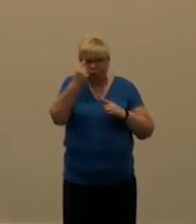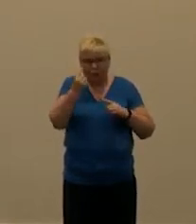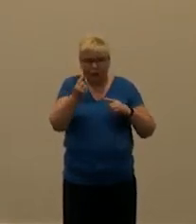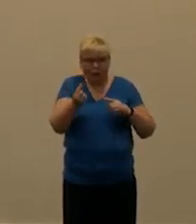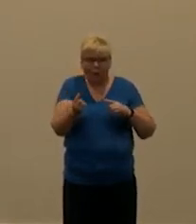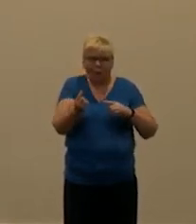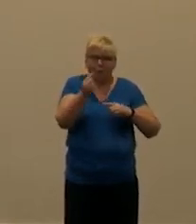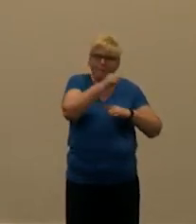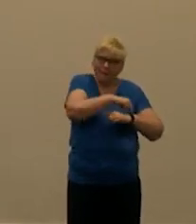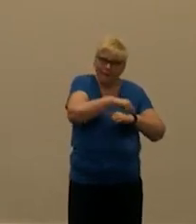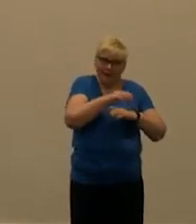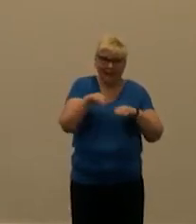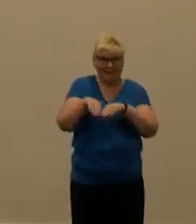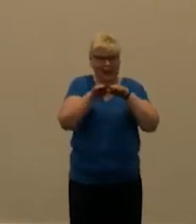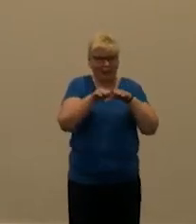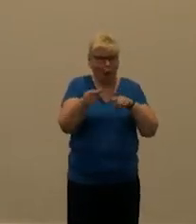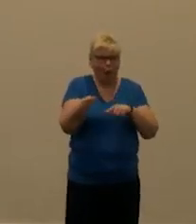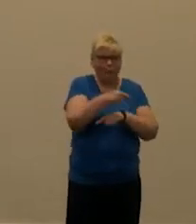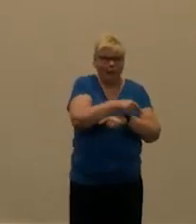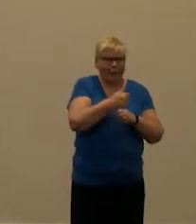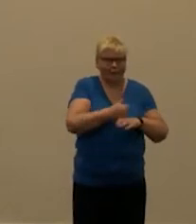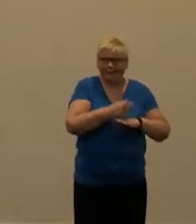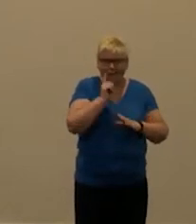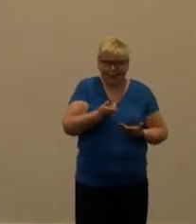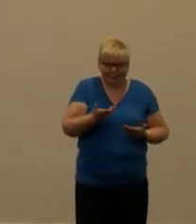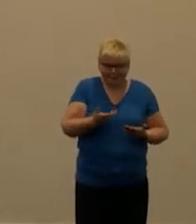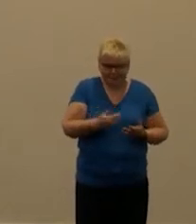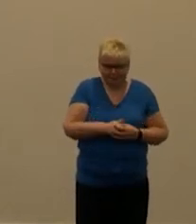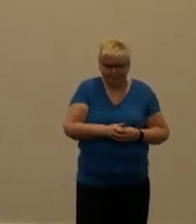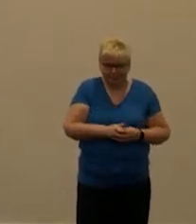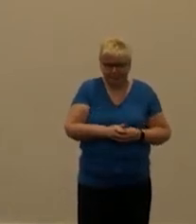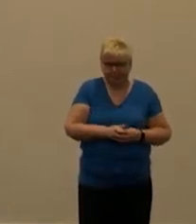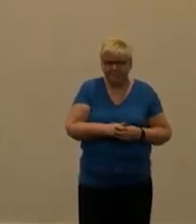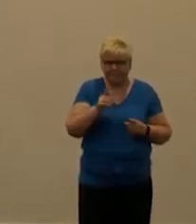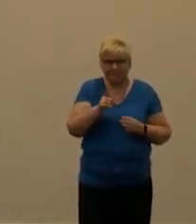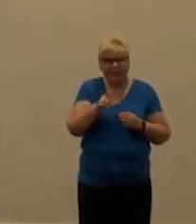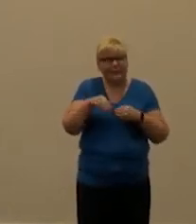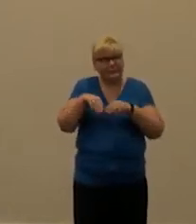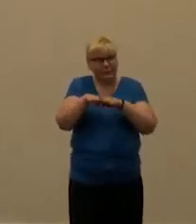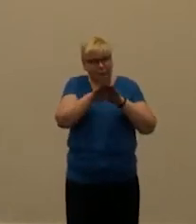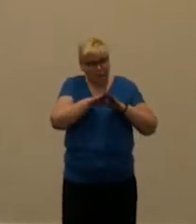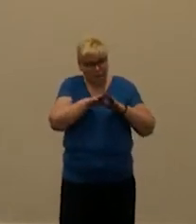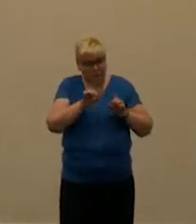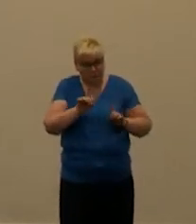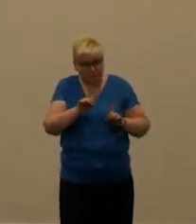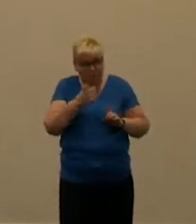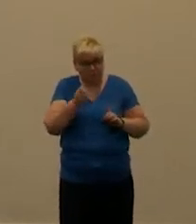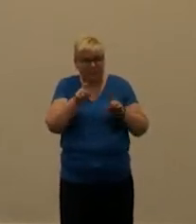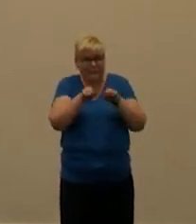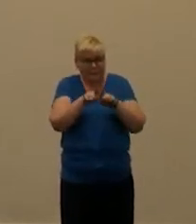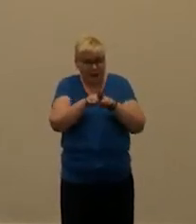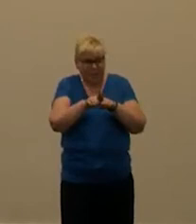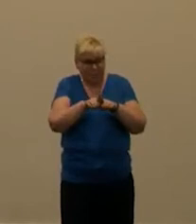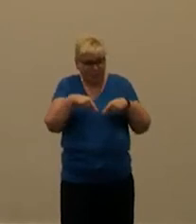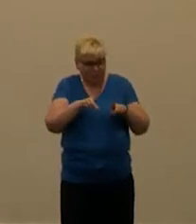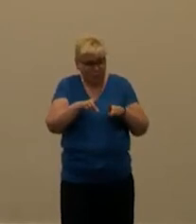back from standard to basic, keep this in mind. And the standard Virtual Wan Hub has the same